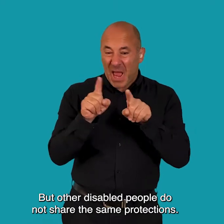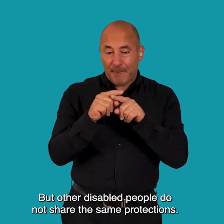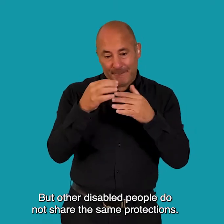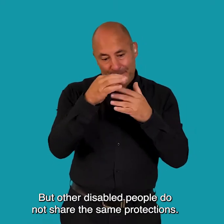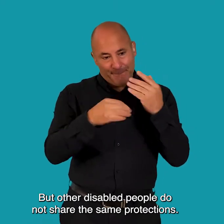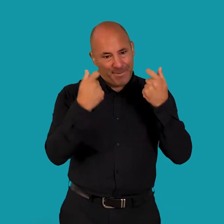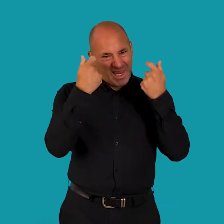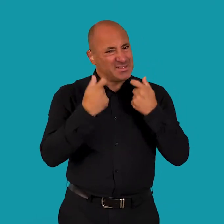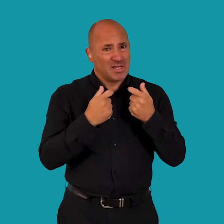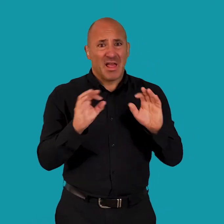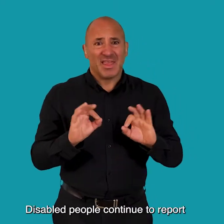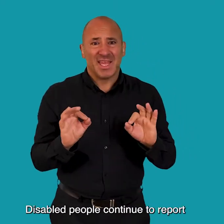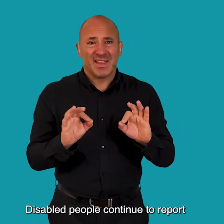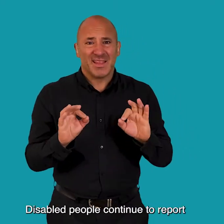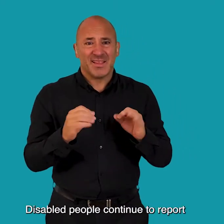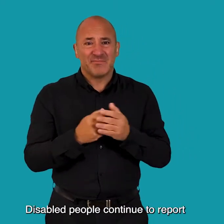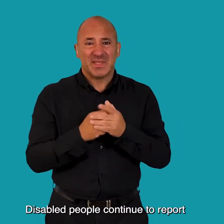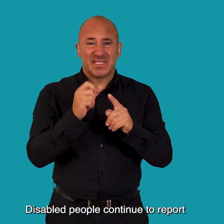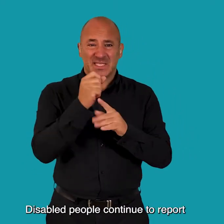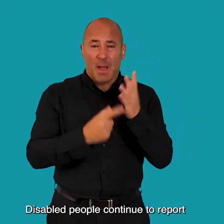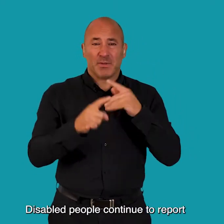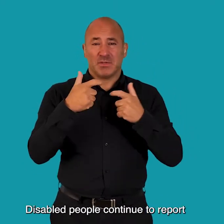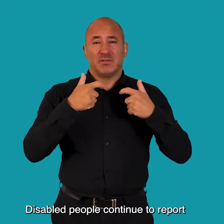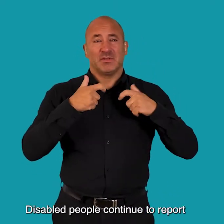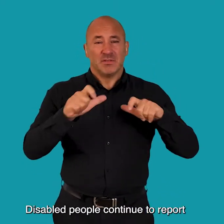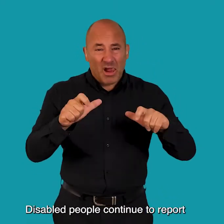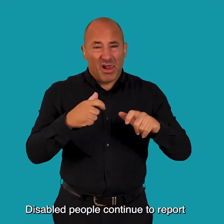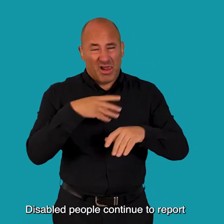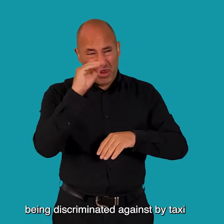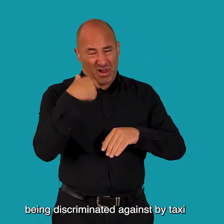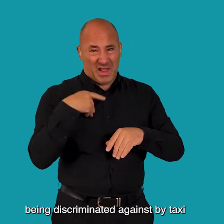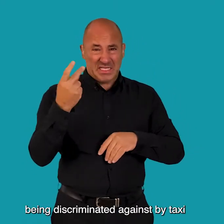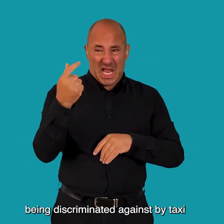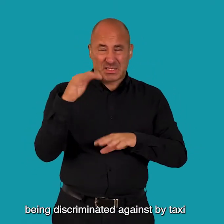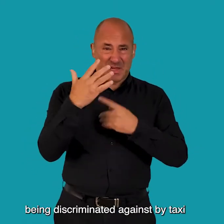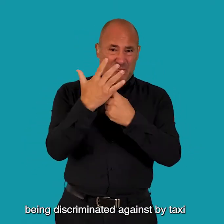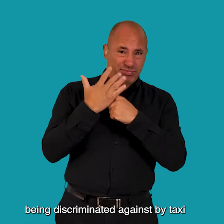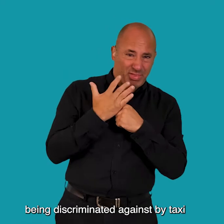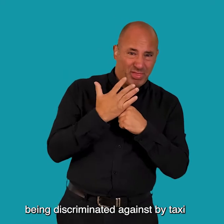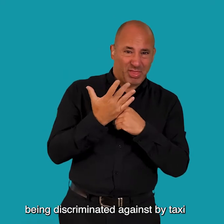protections. Disabled people continue to report being discriminated against by